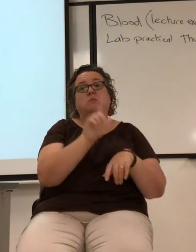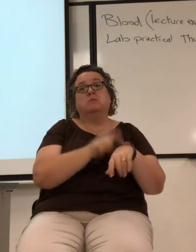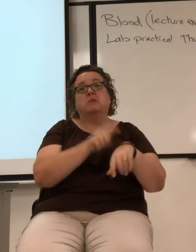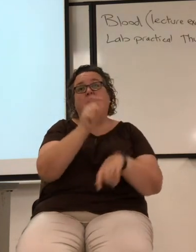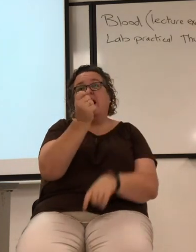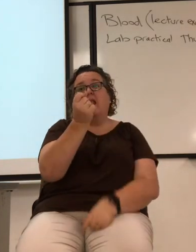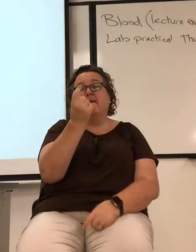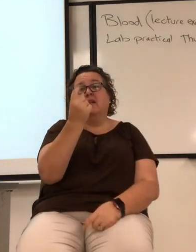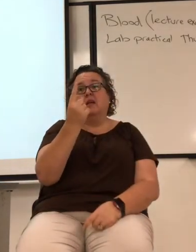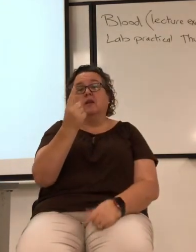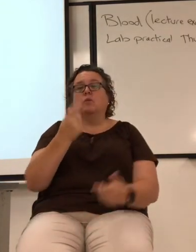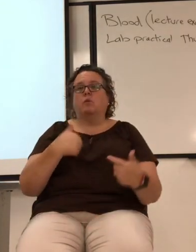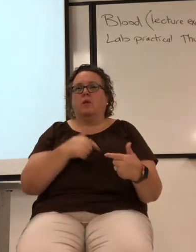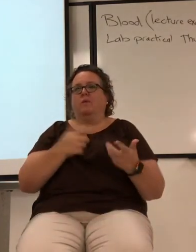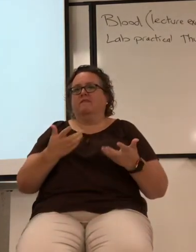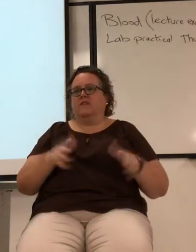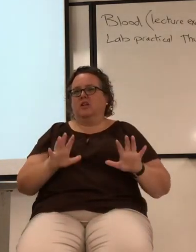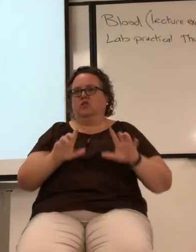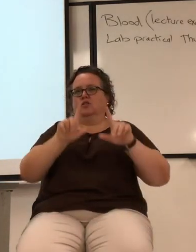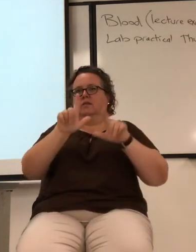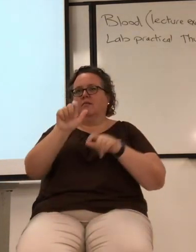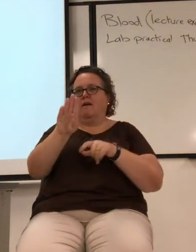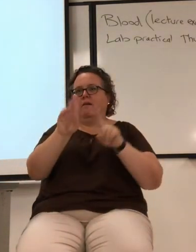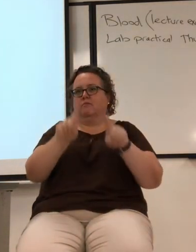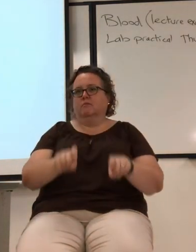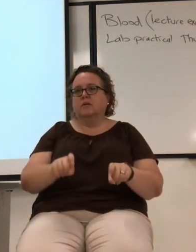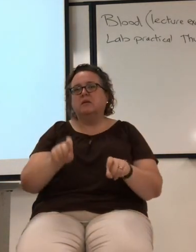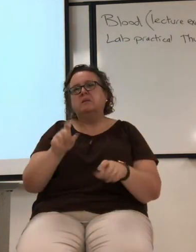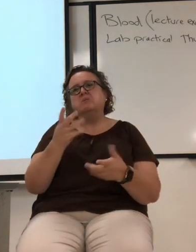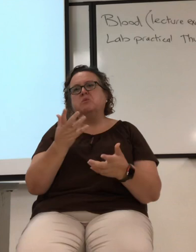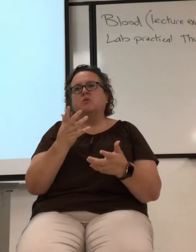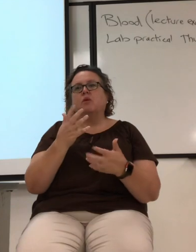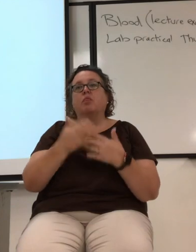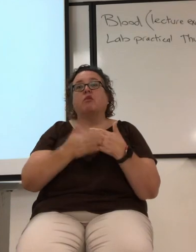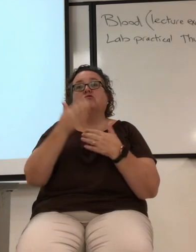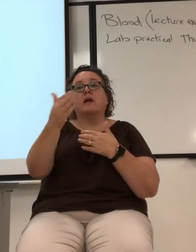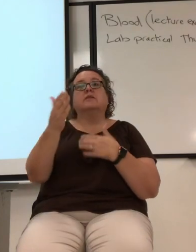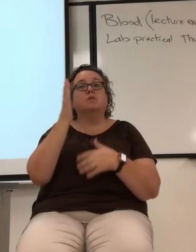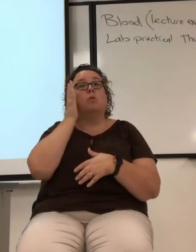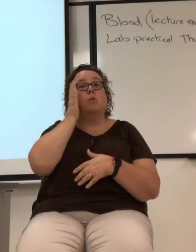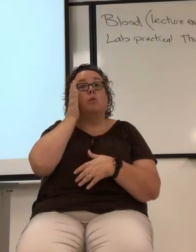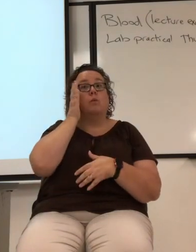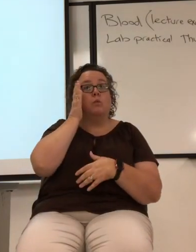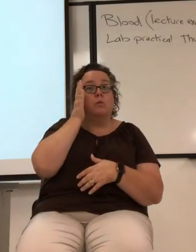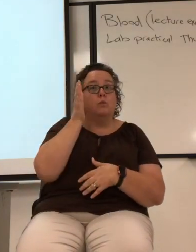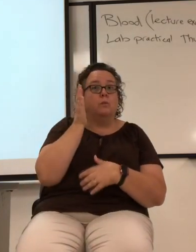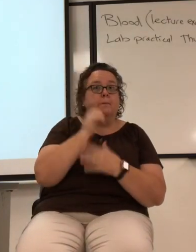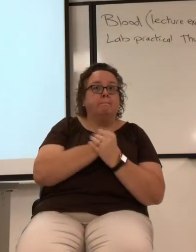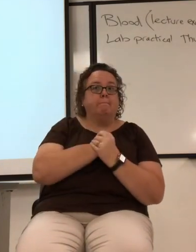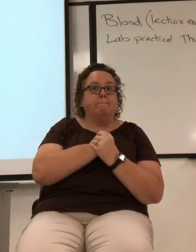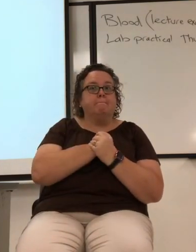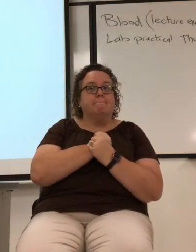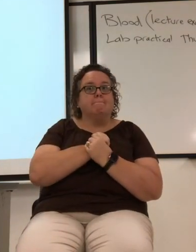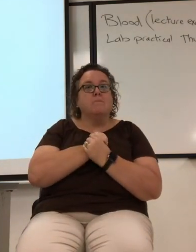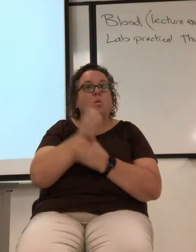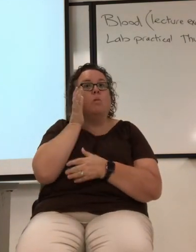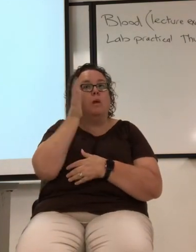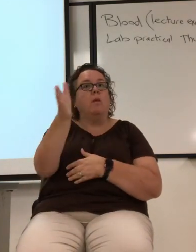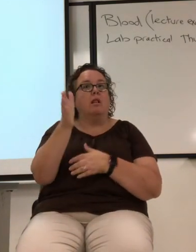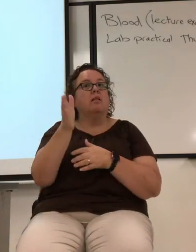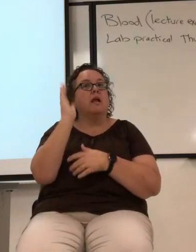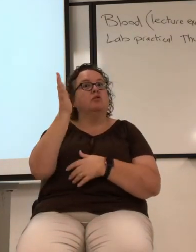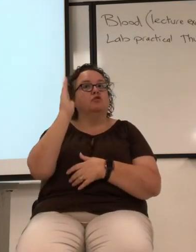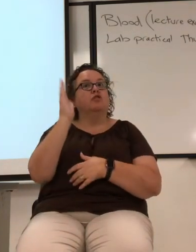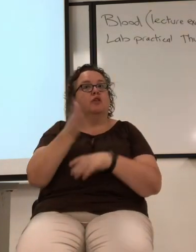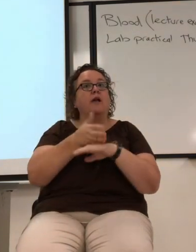o'clock-ish, whenever we finish that, I'm not sure the exact minute, but the rest of the day will be lecture following the lab